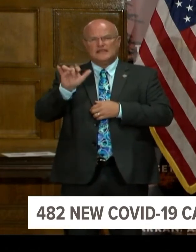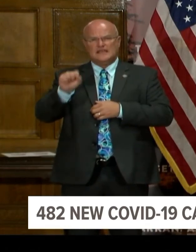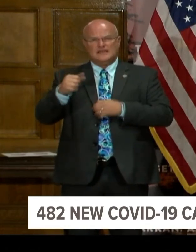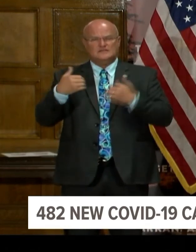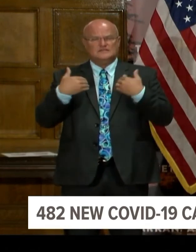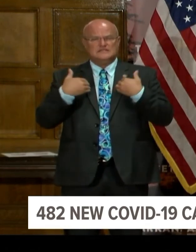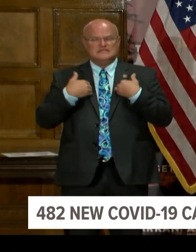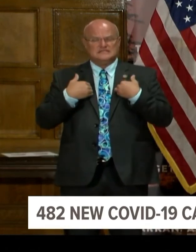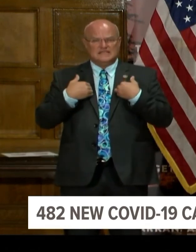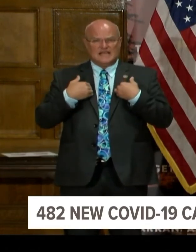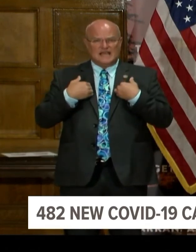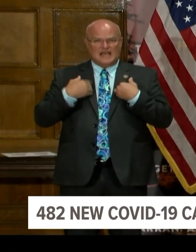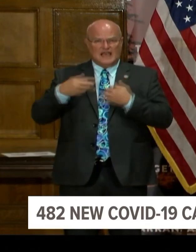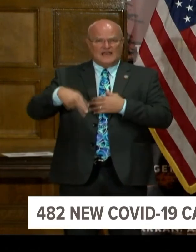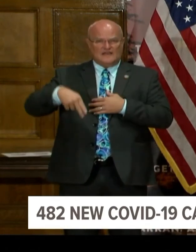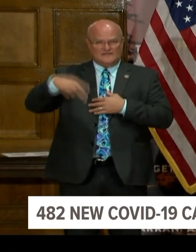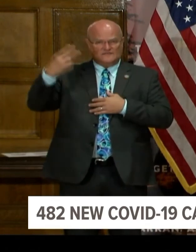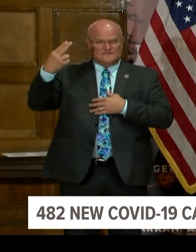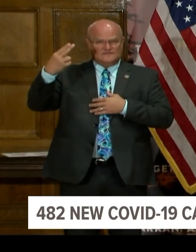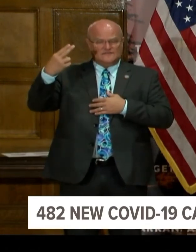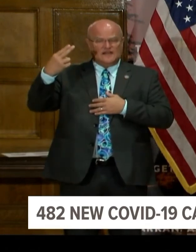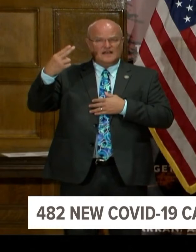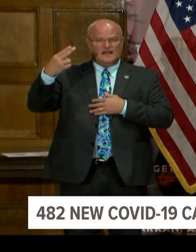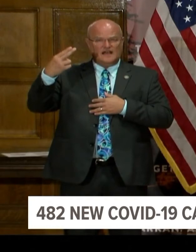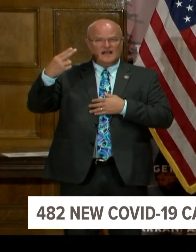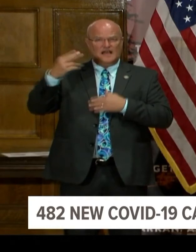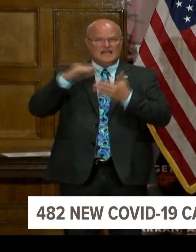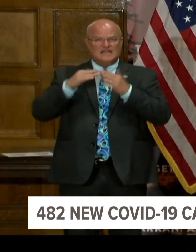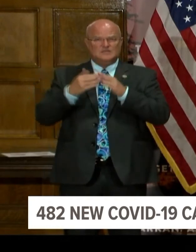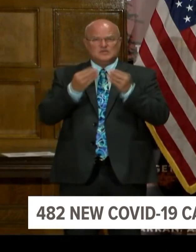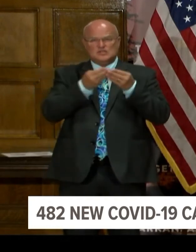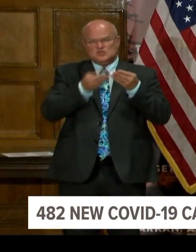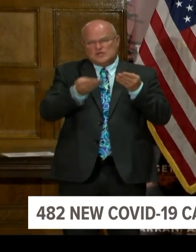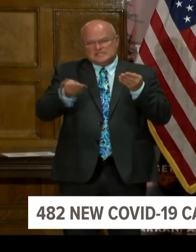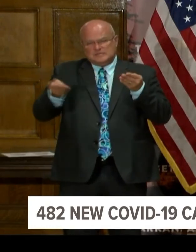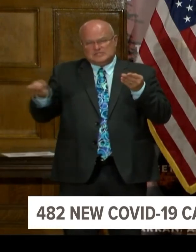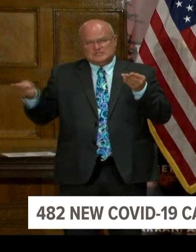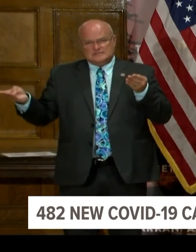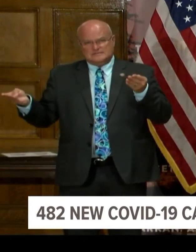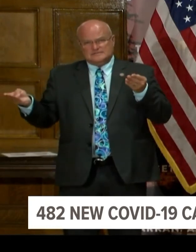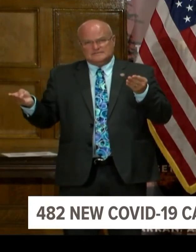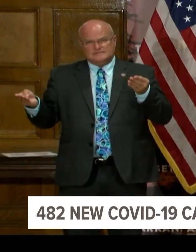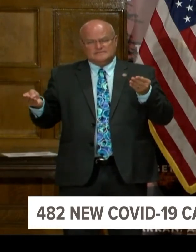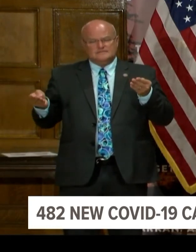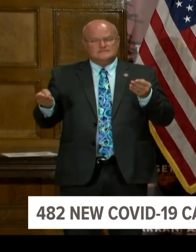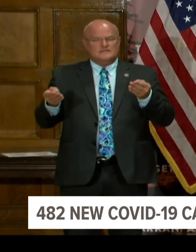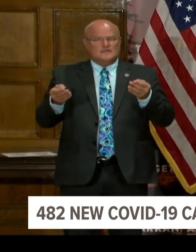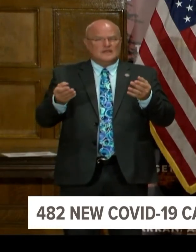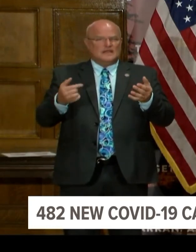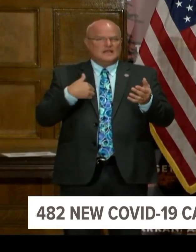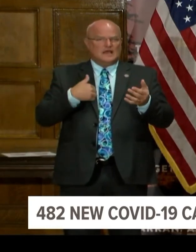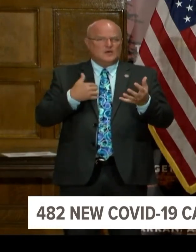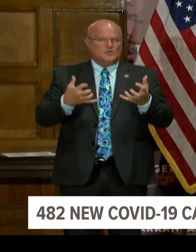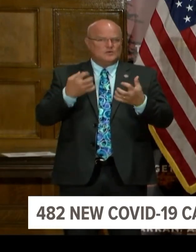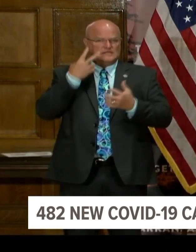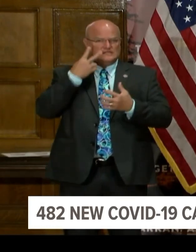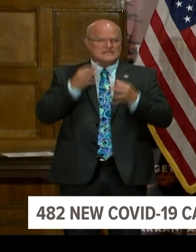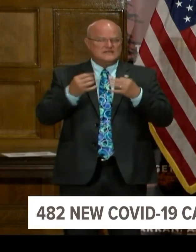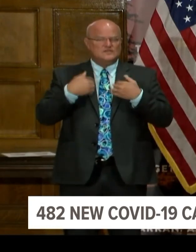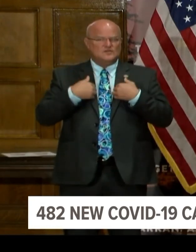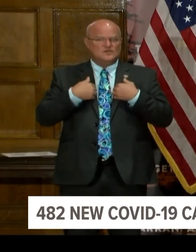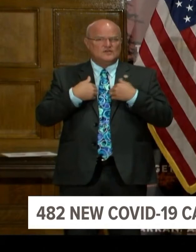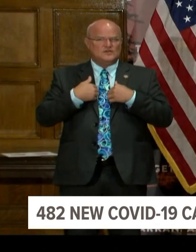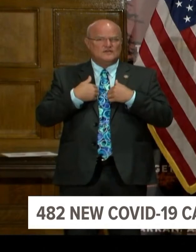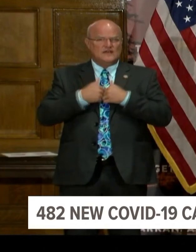have high community transmission, and wanted to see if